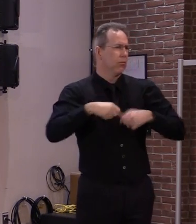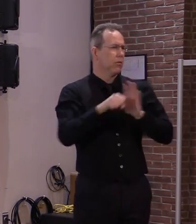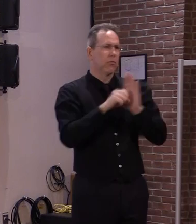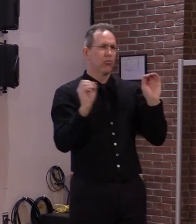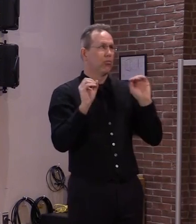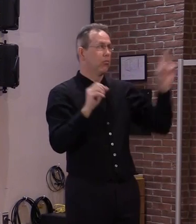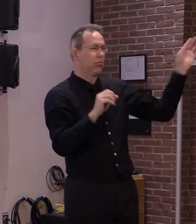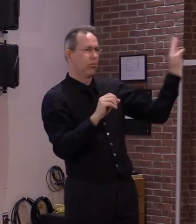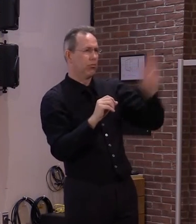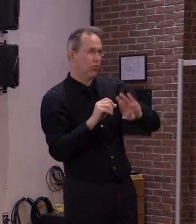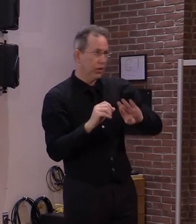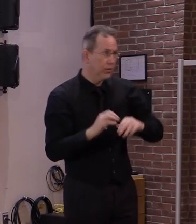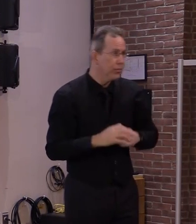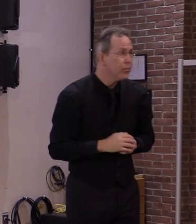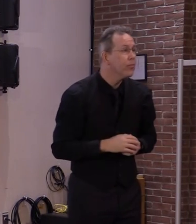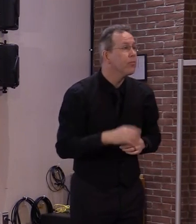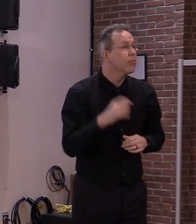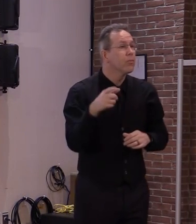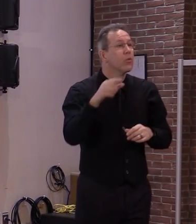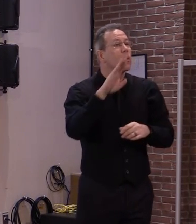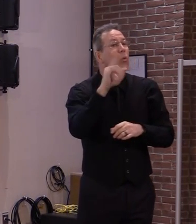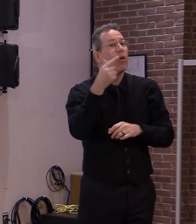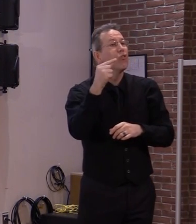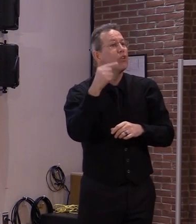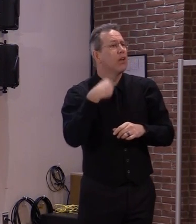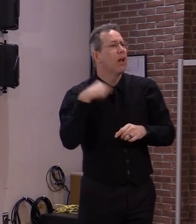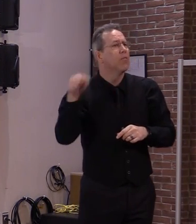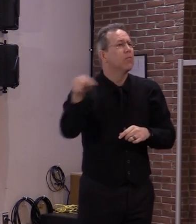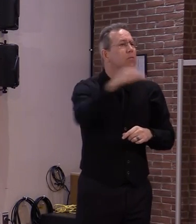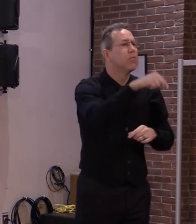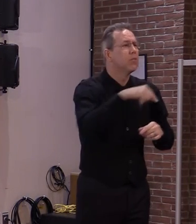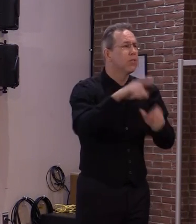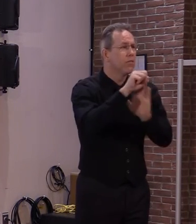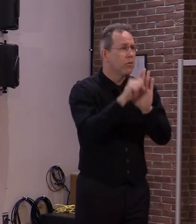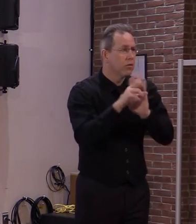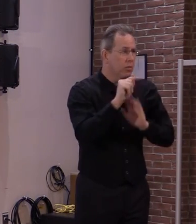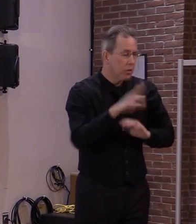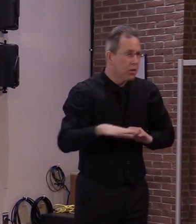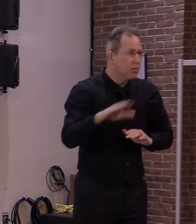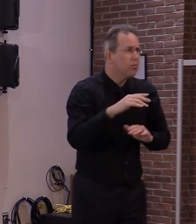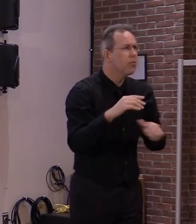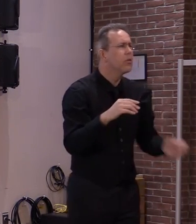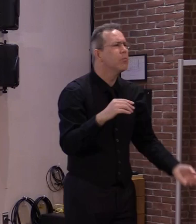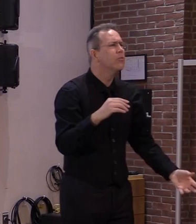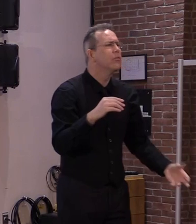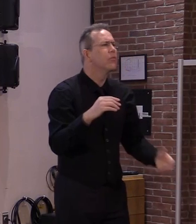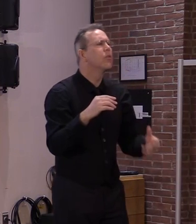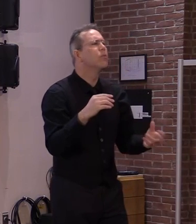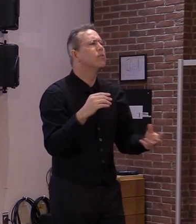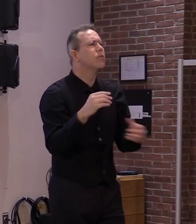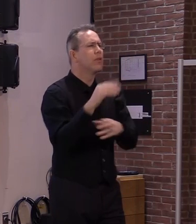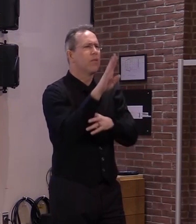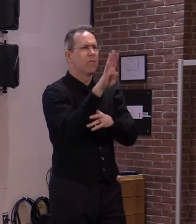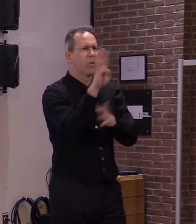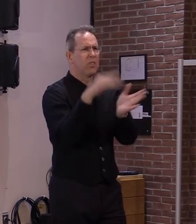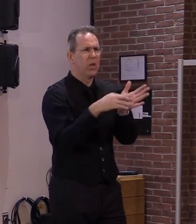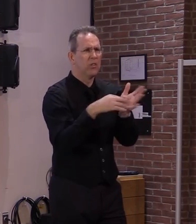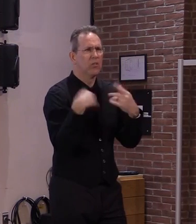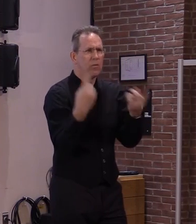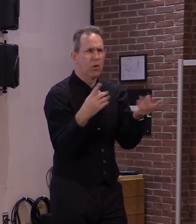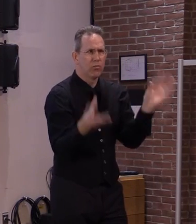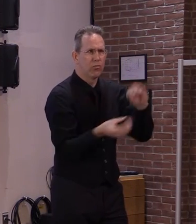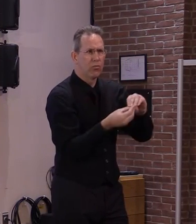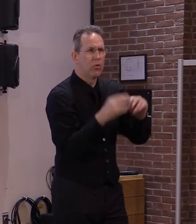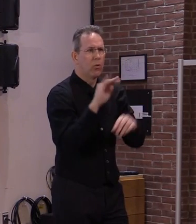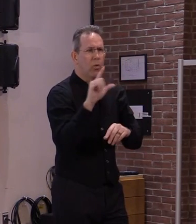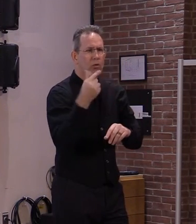doses of vaccine. We anticipate they will begin scheduling appointments as early as today. To find out the